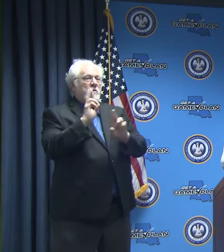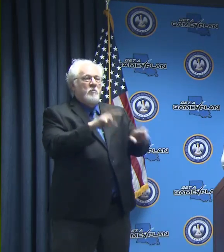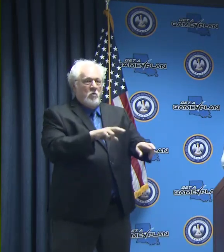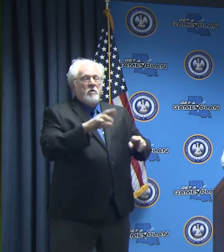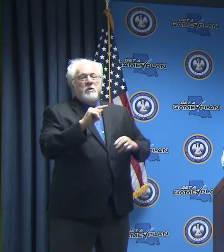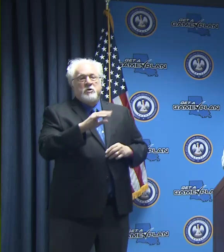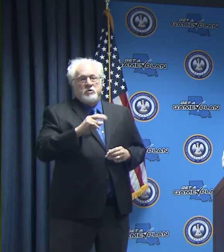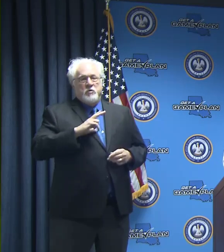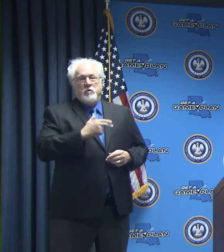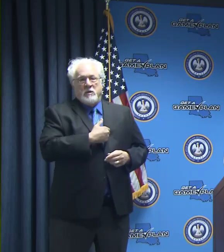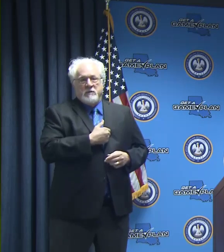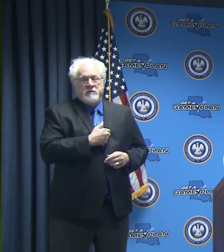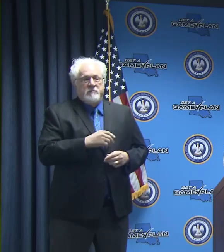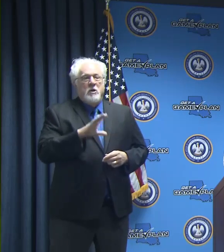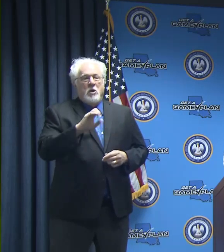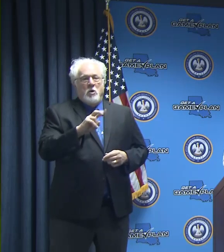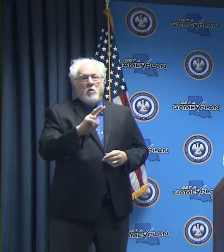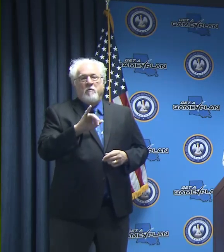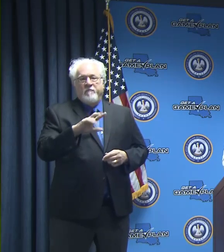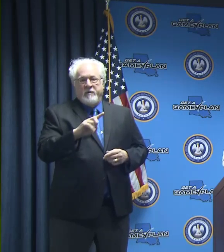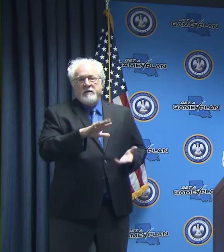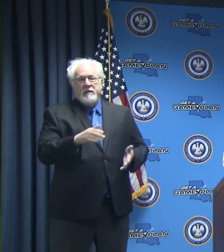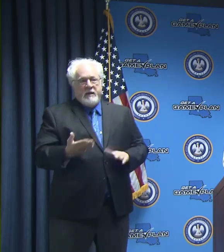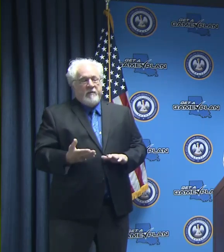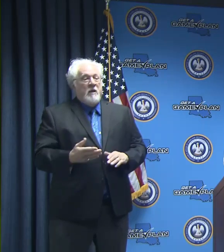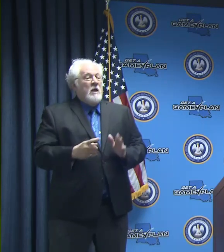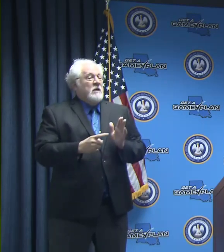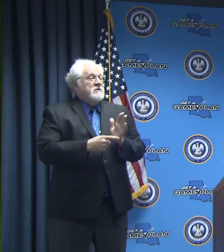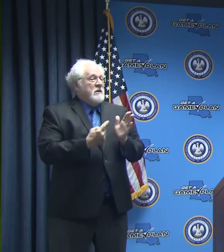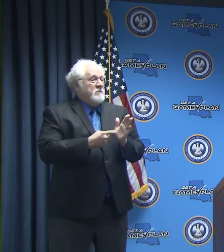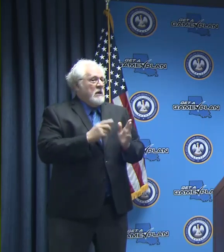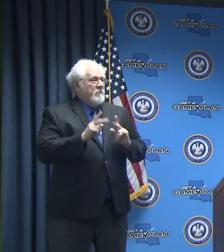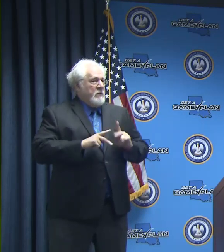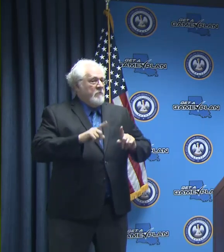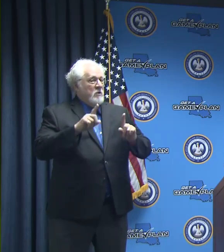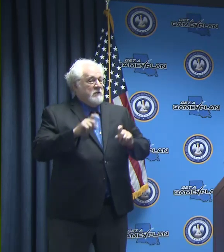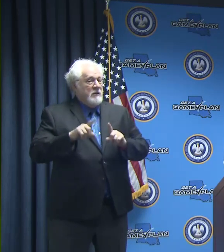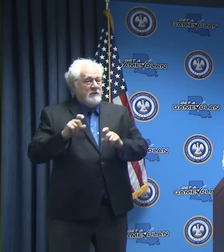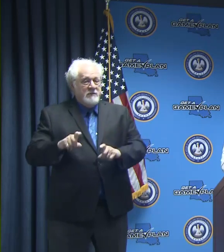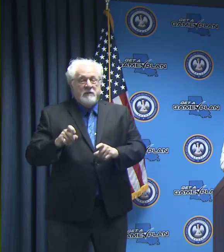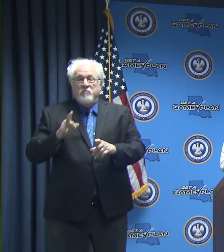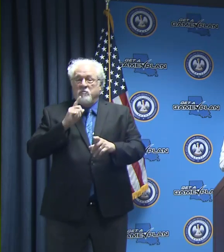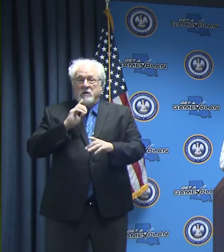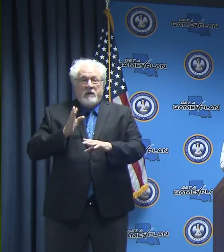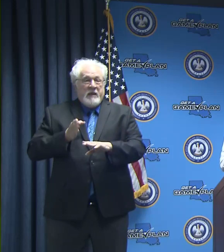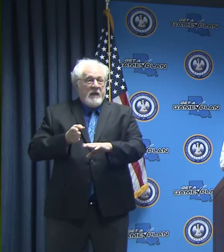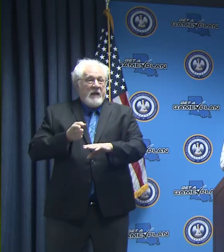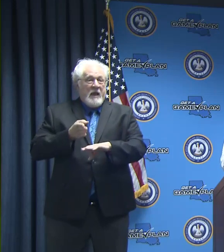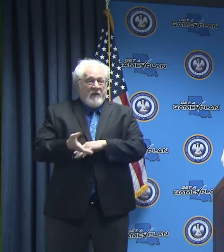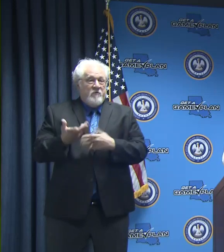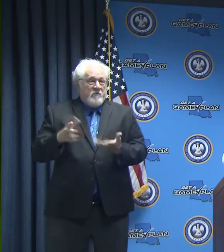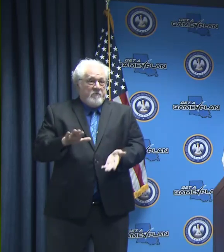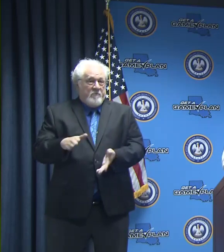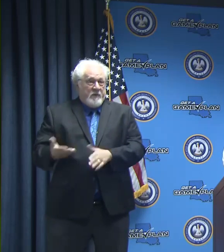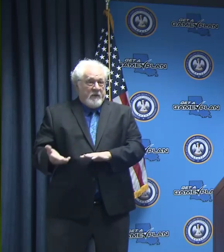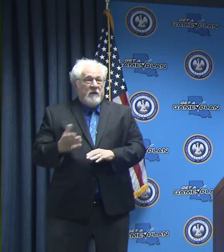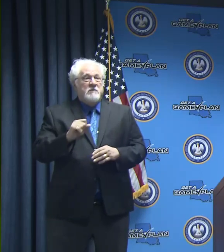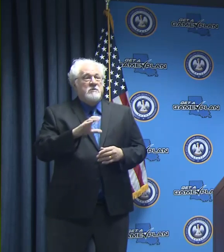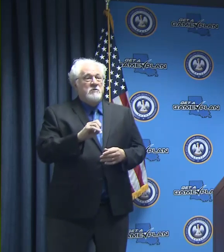reported to us as a COVID death. And sometimes I think people are tested completely after they have died. And